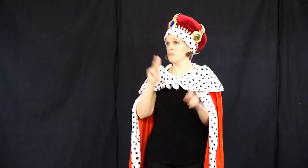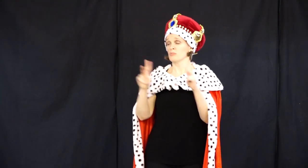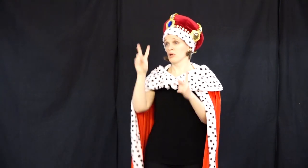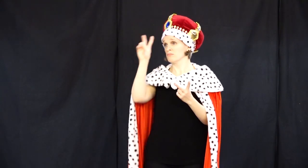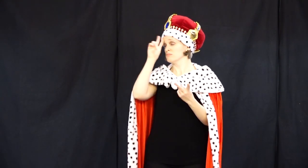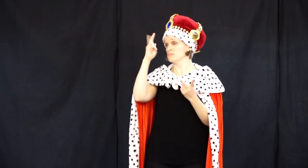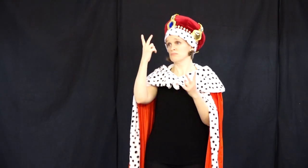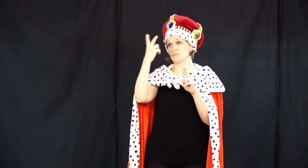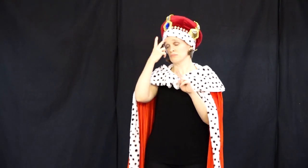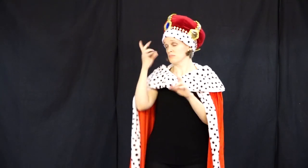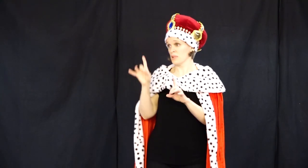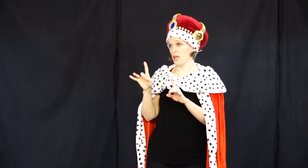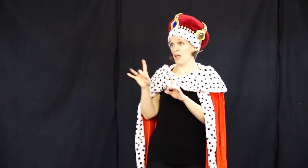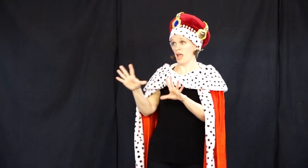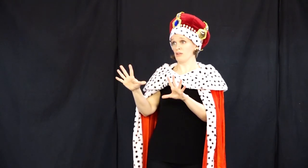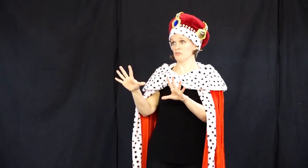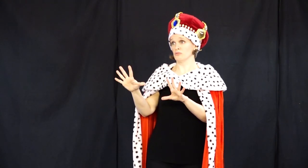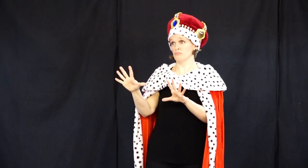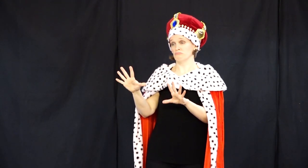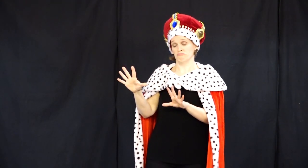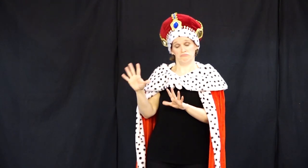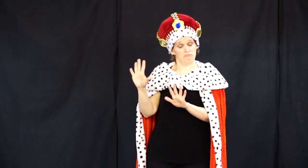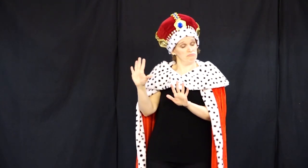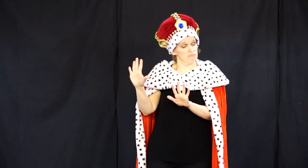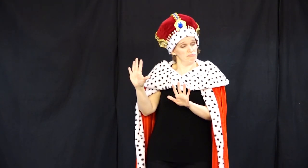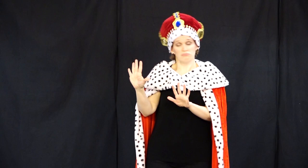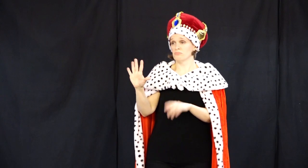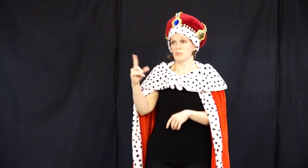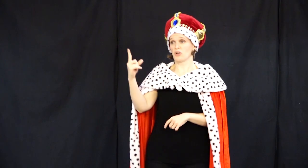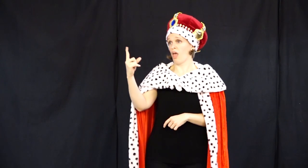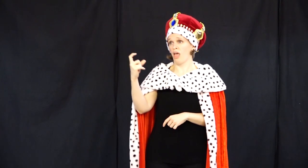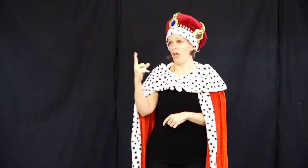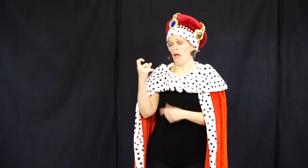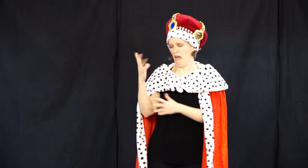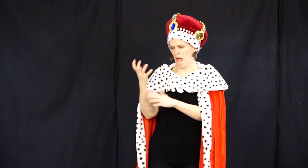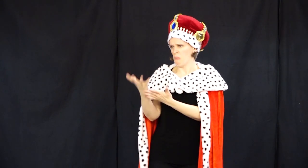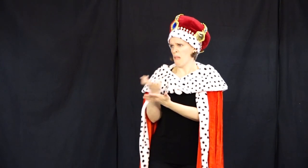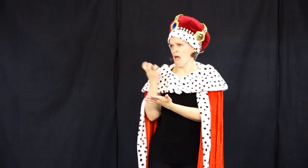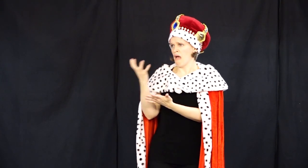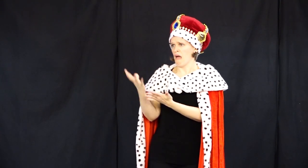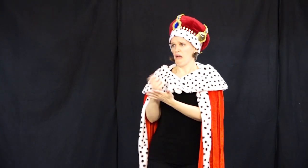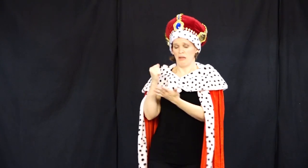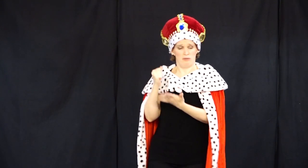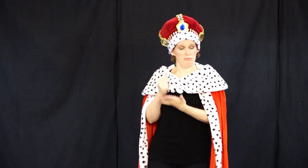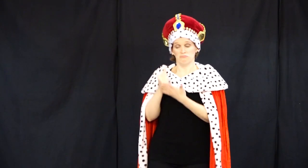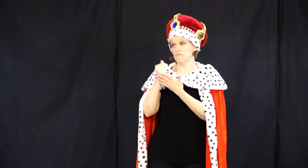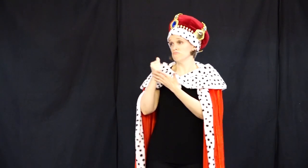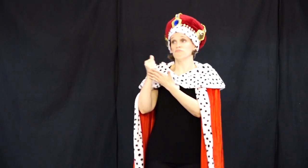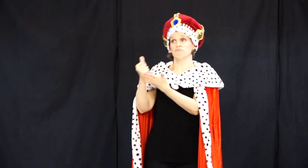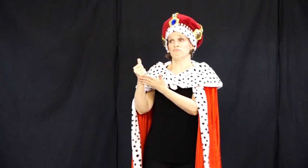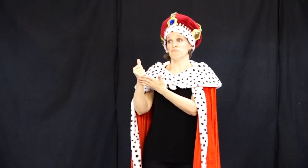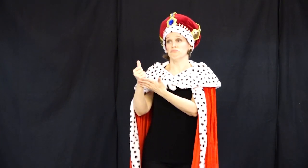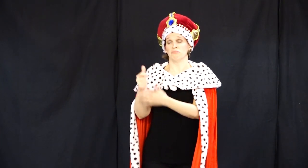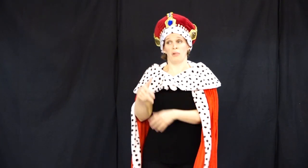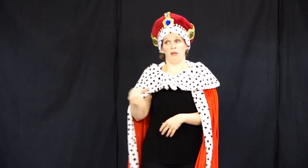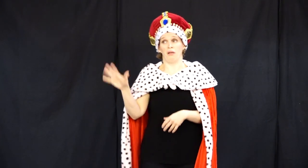say they hate you, don't come crawling back to me. Da da da